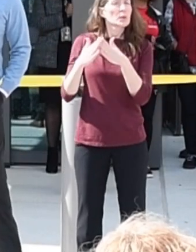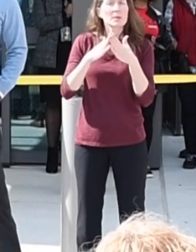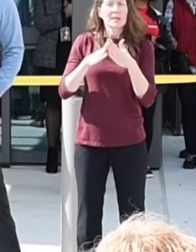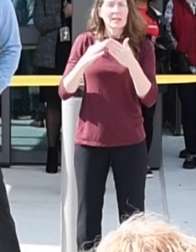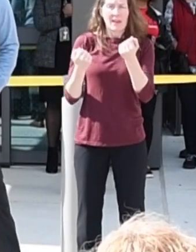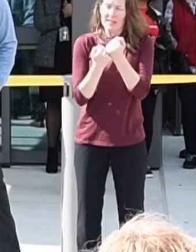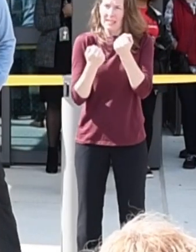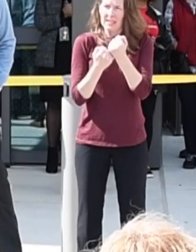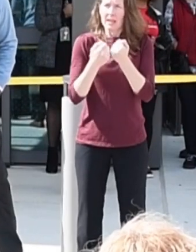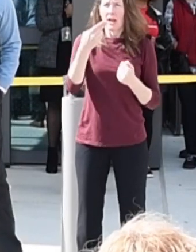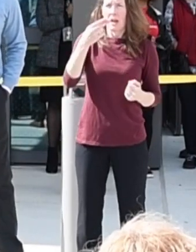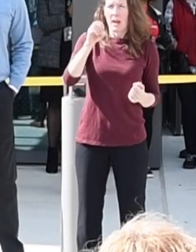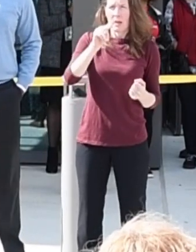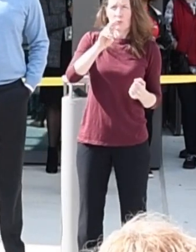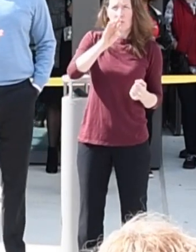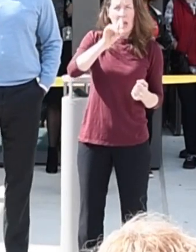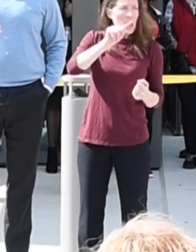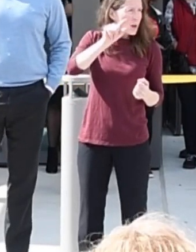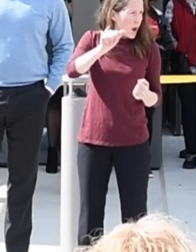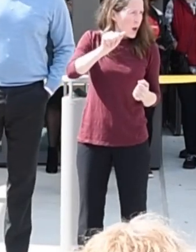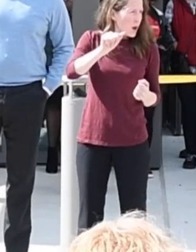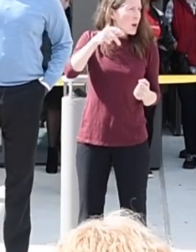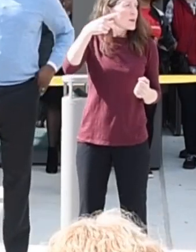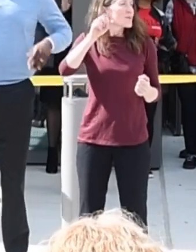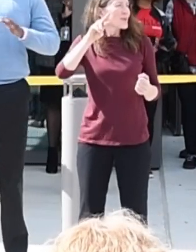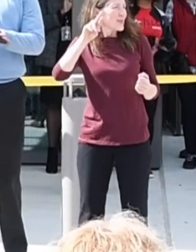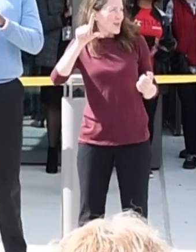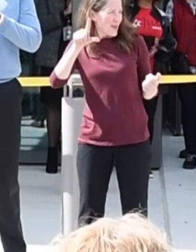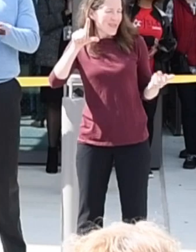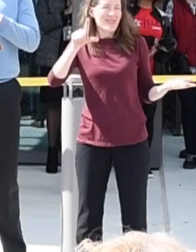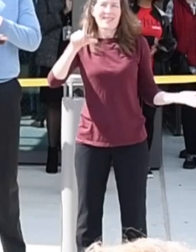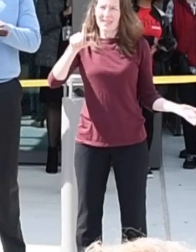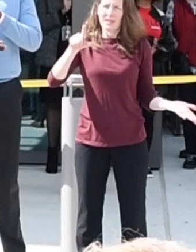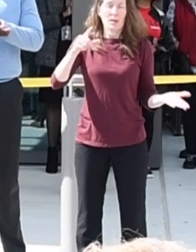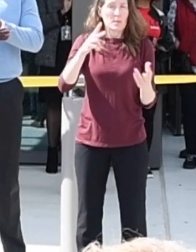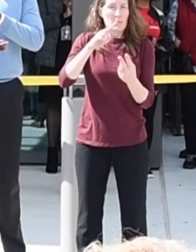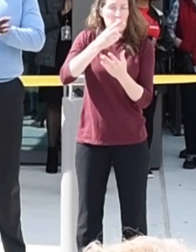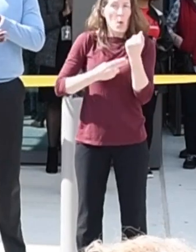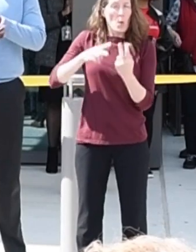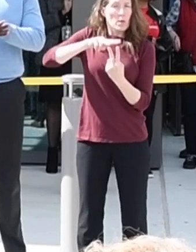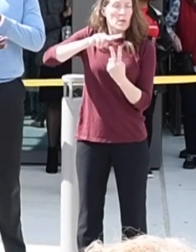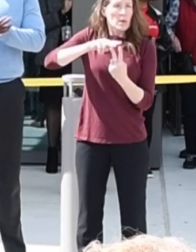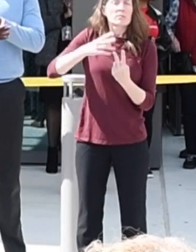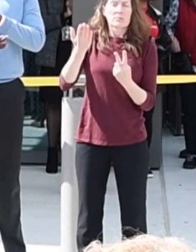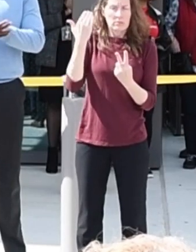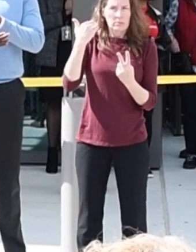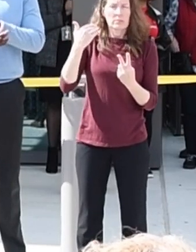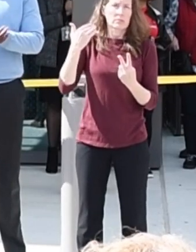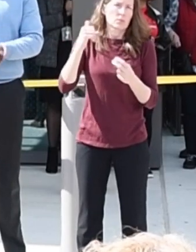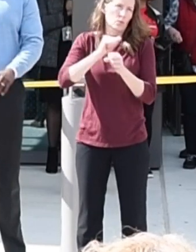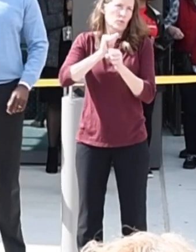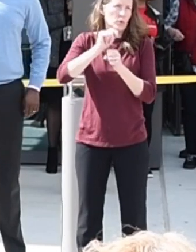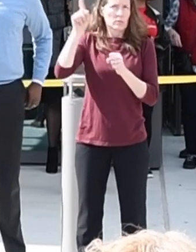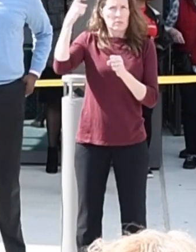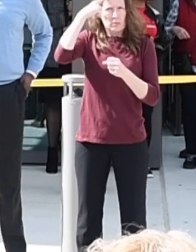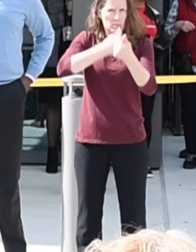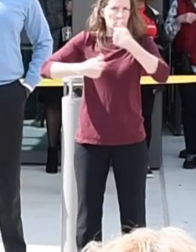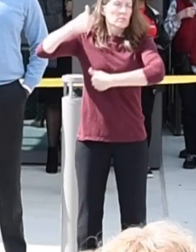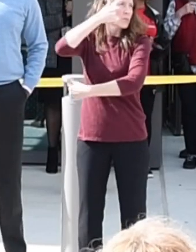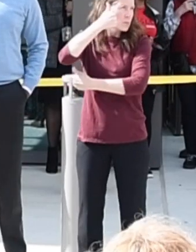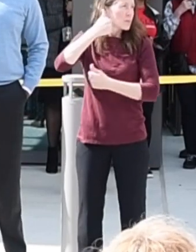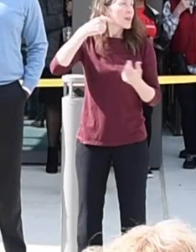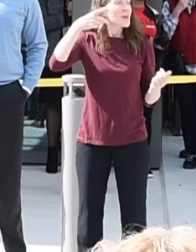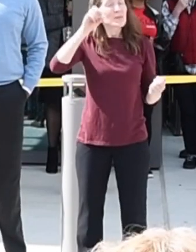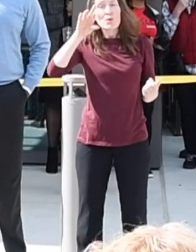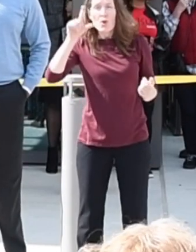Henrietta Millward and Pearl Atkinson Stewart, who had both served as elected officials. Pearl